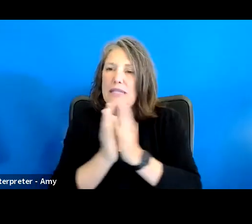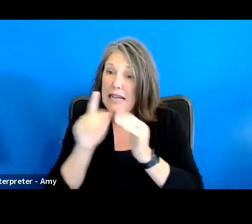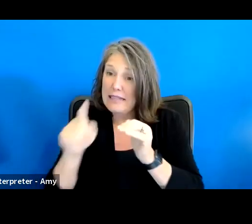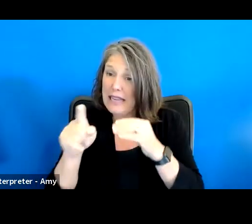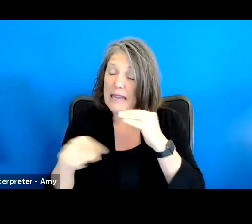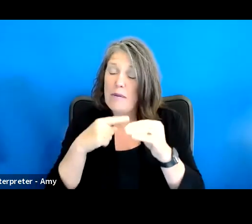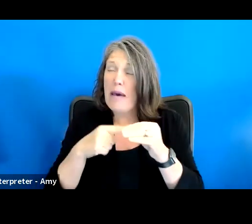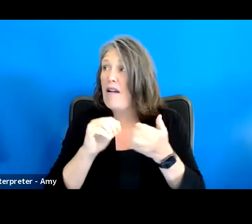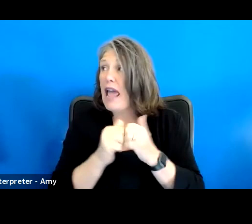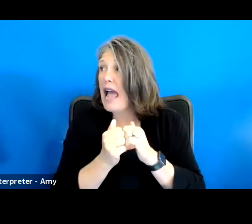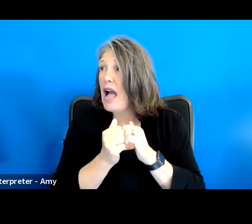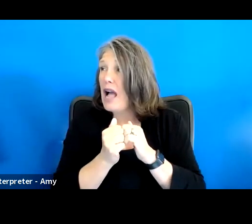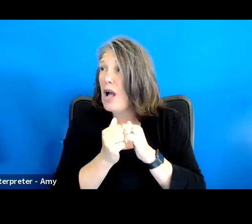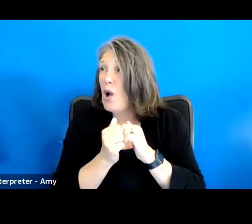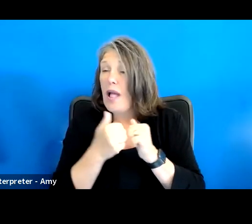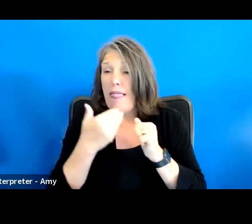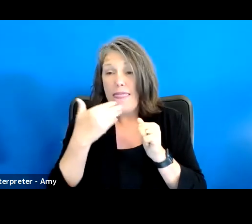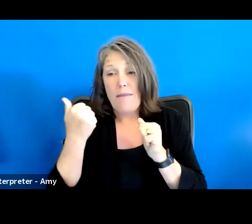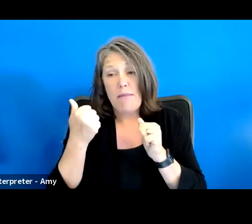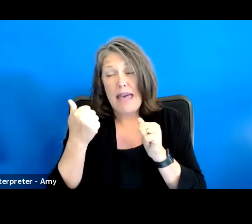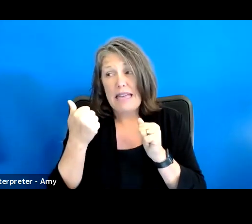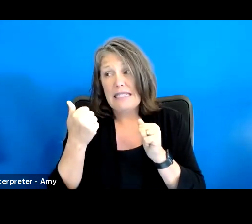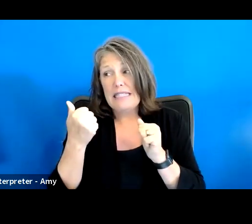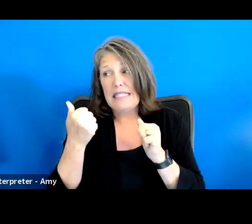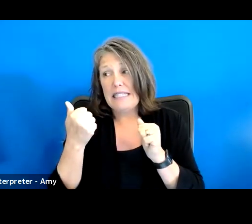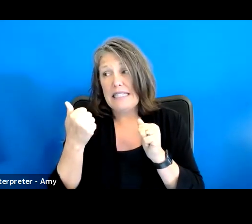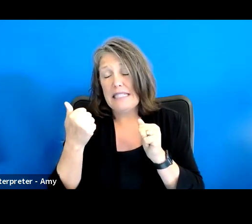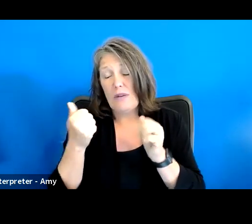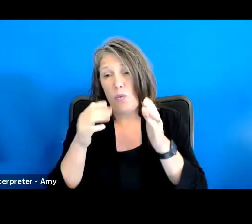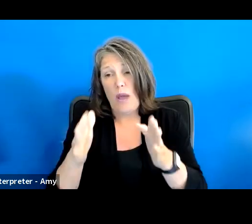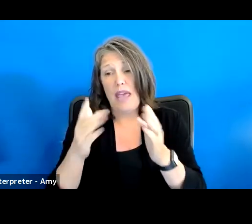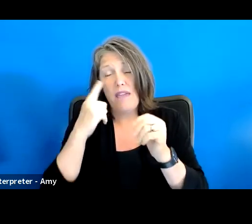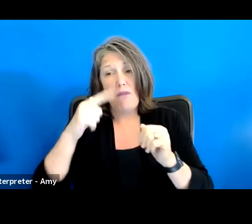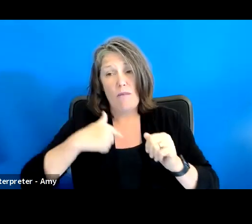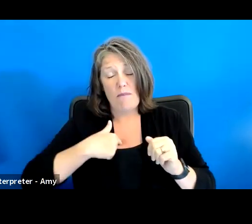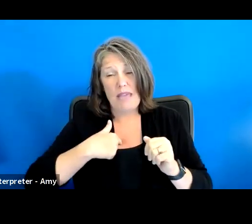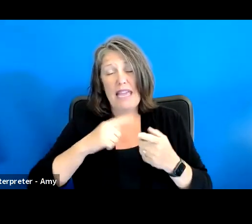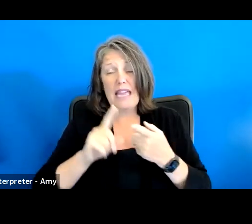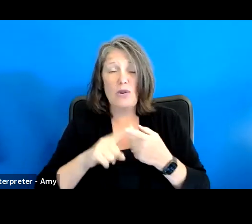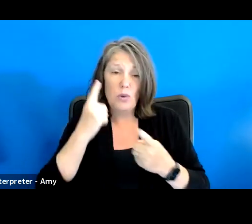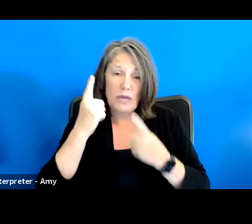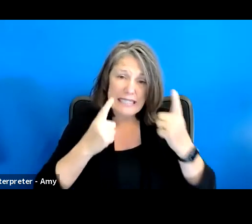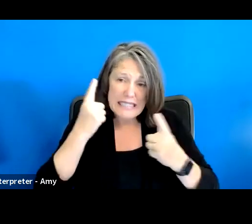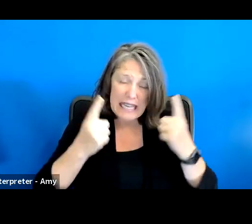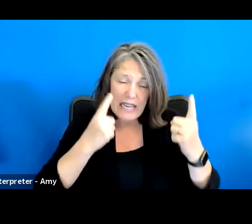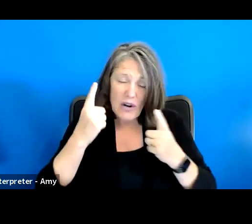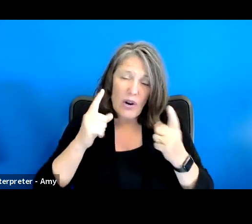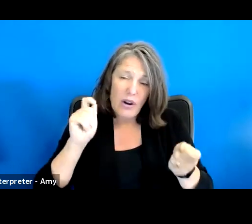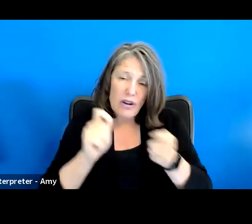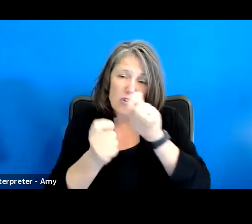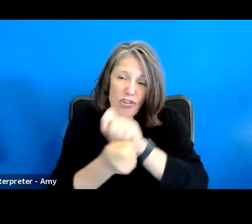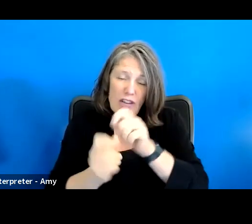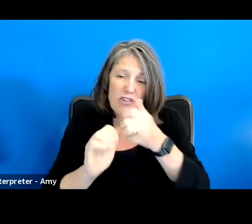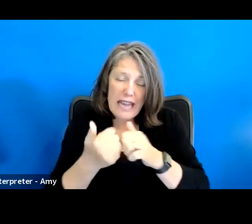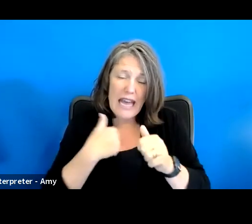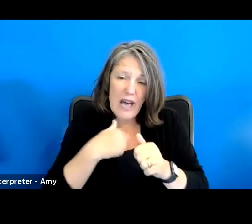about how the best way for me to consider changing the way I